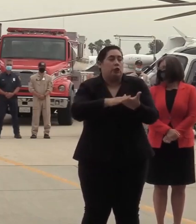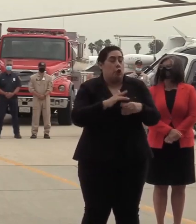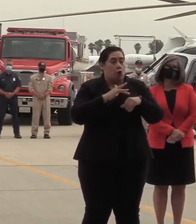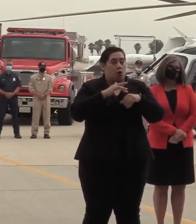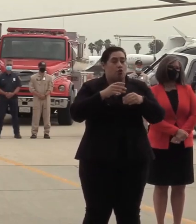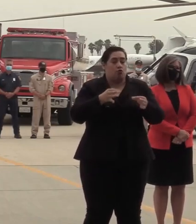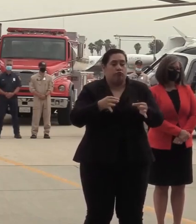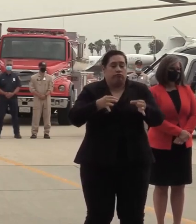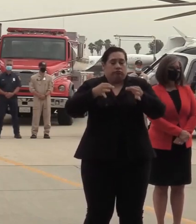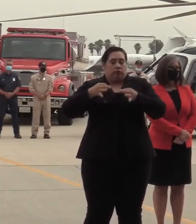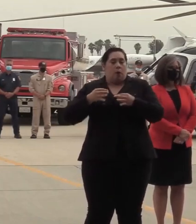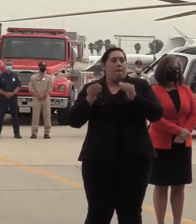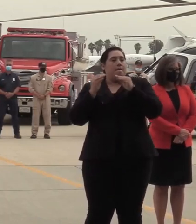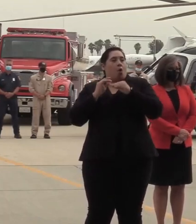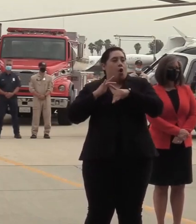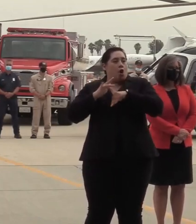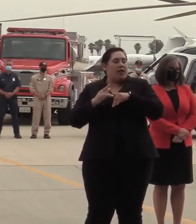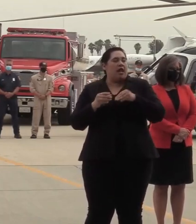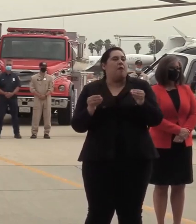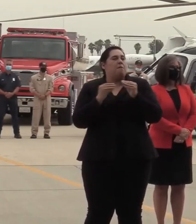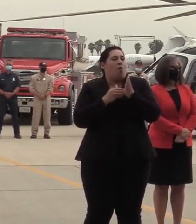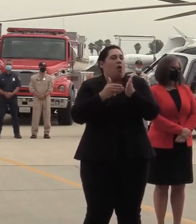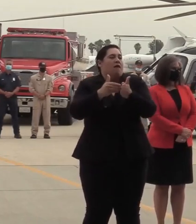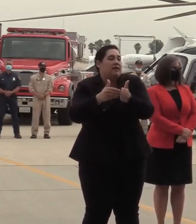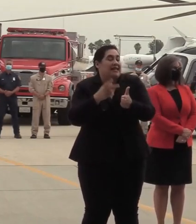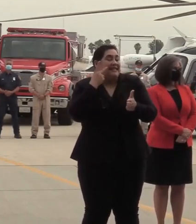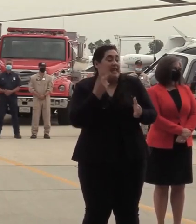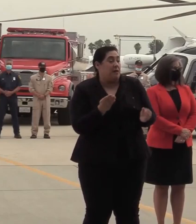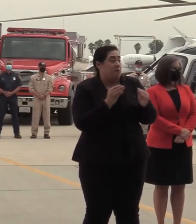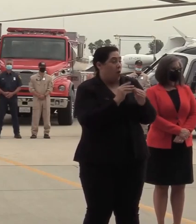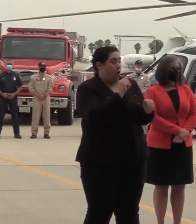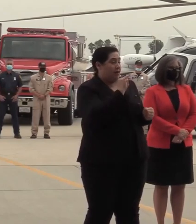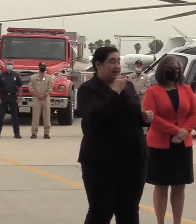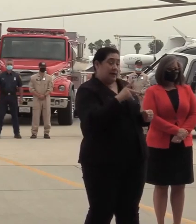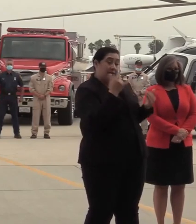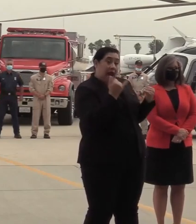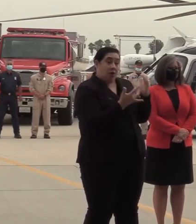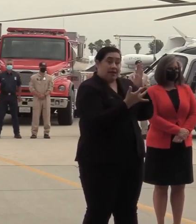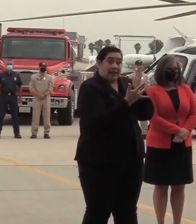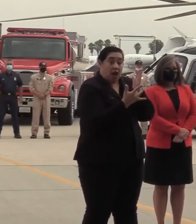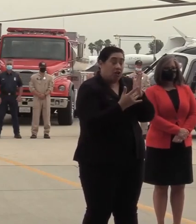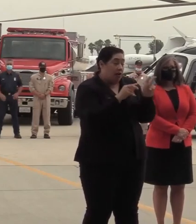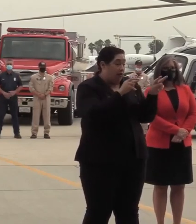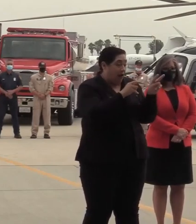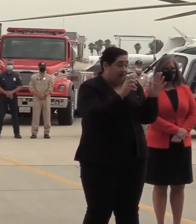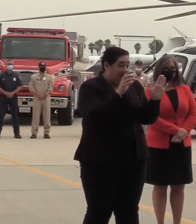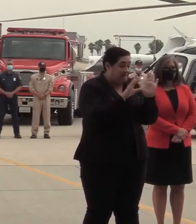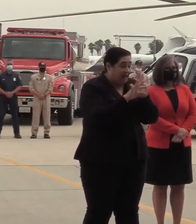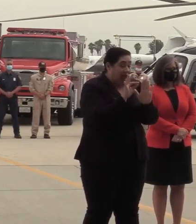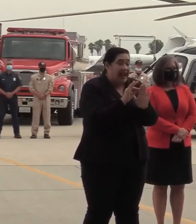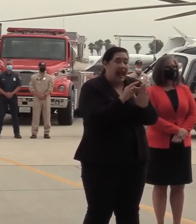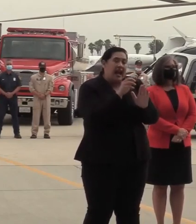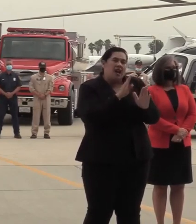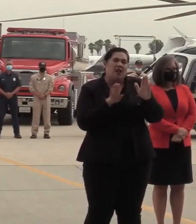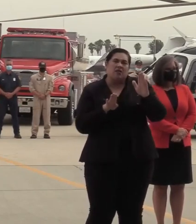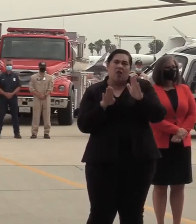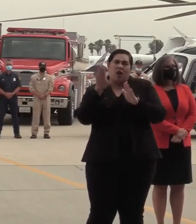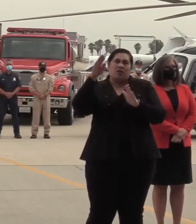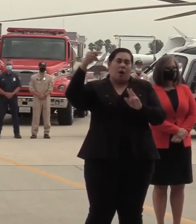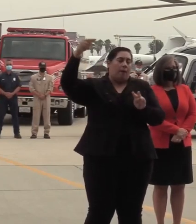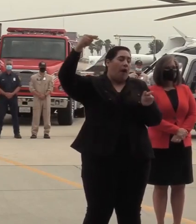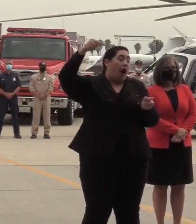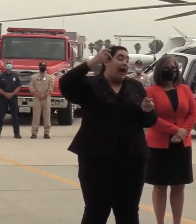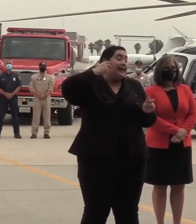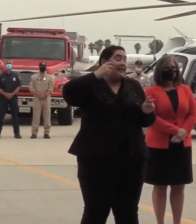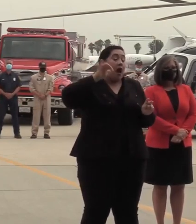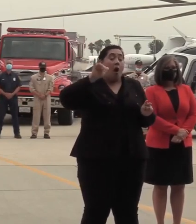of good tips from people when we see fires, as well as the technology that our fire spotters now working technologically atop some of our peaks that tell us before people